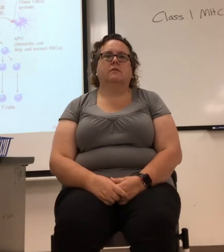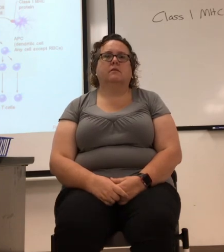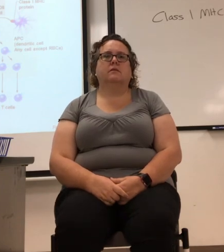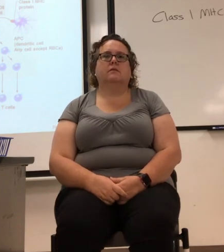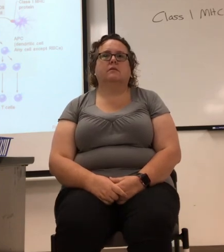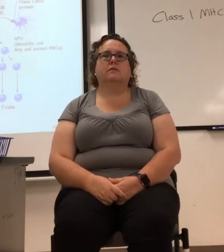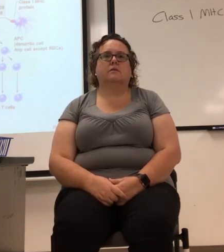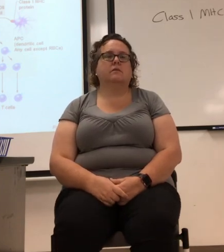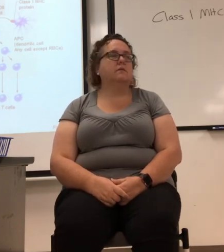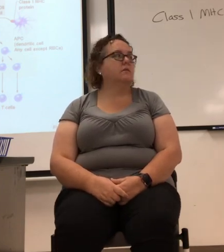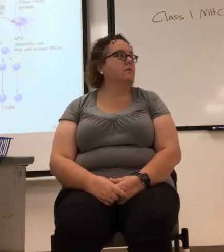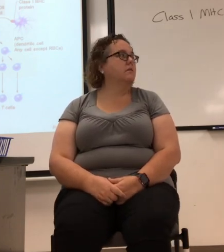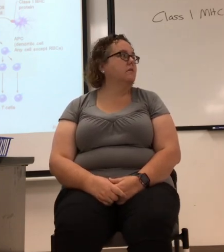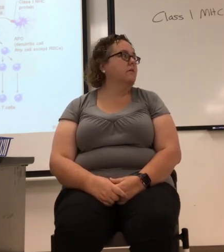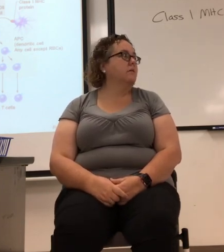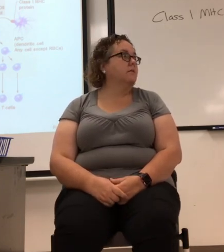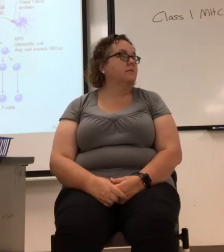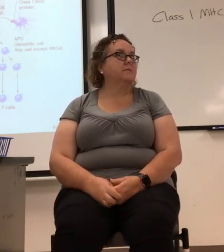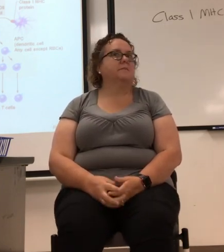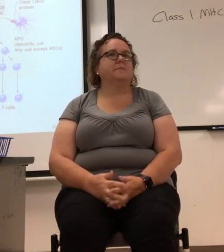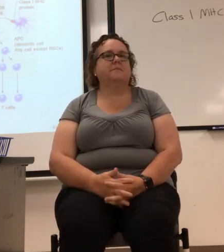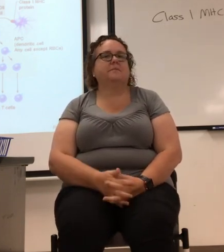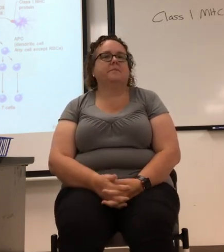Restricted to interact